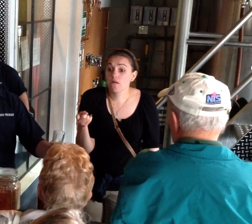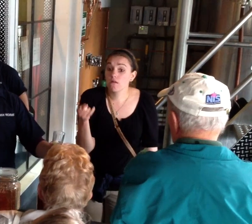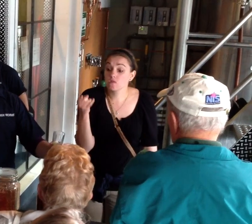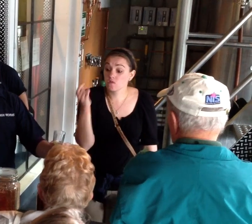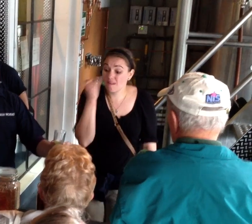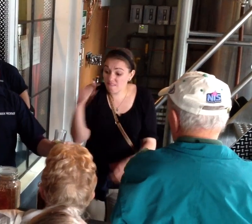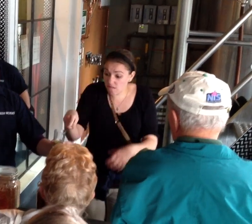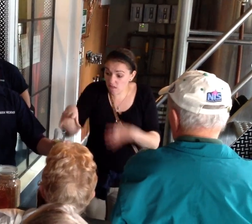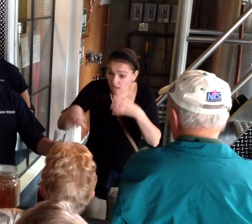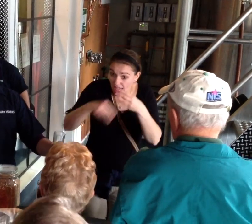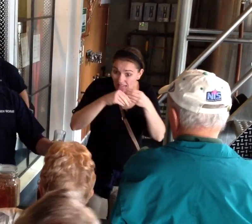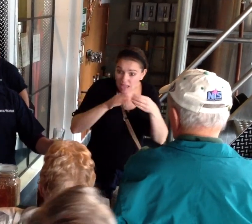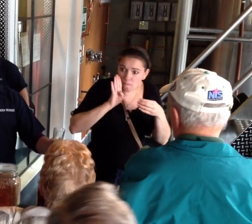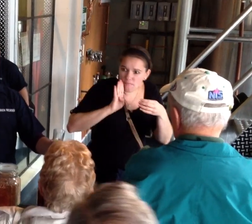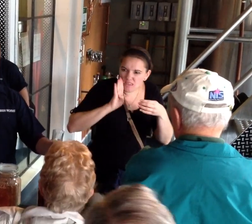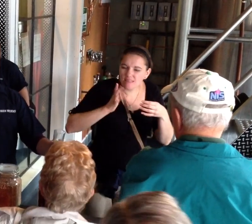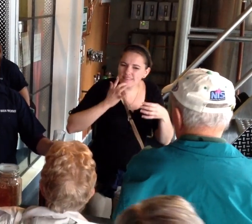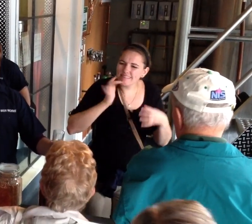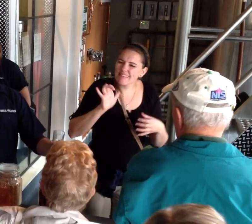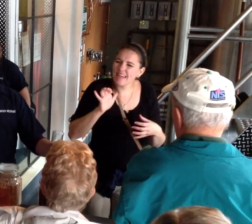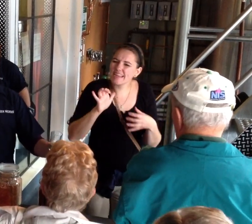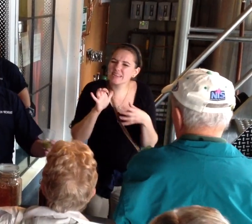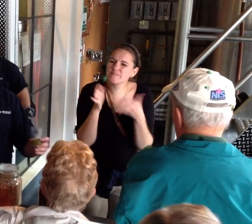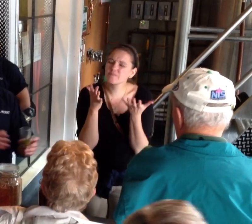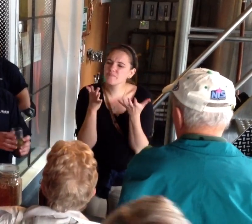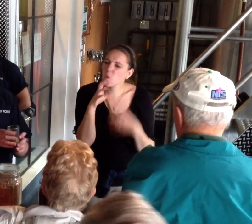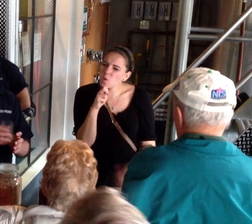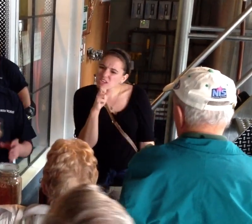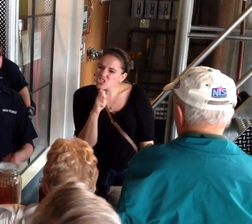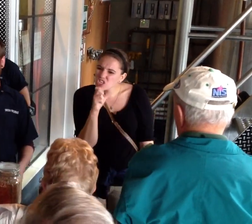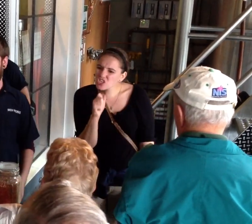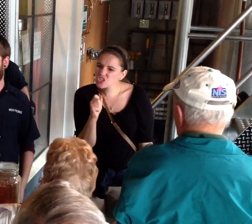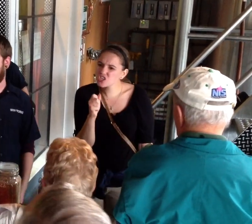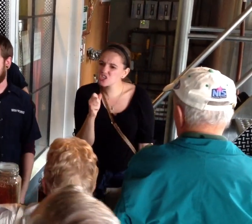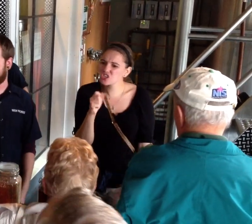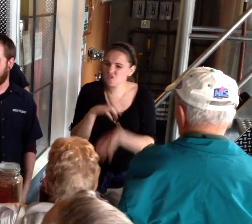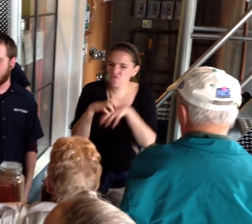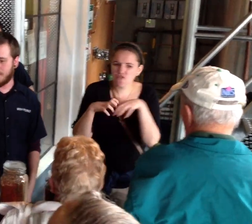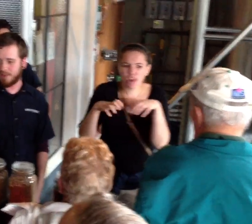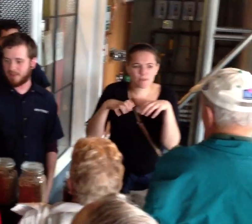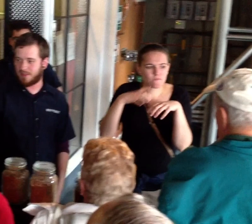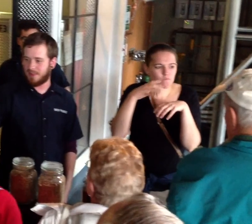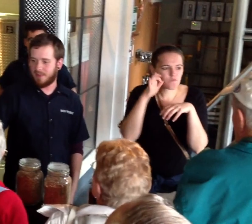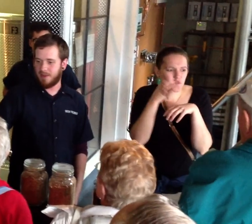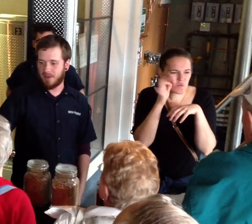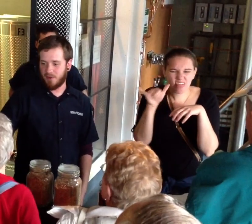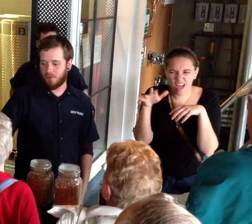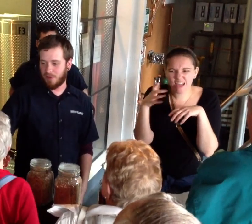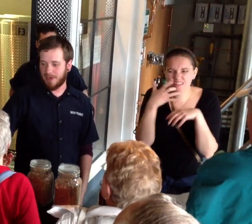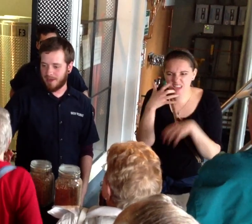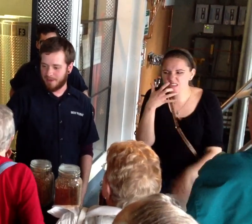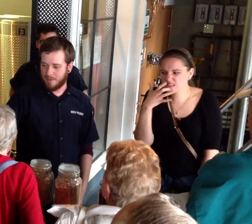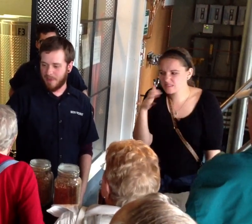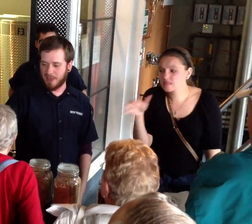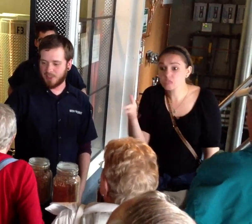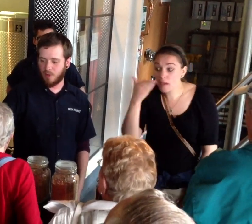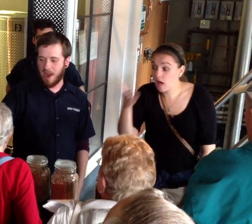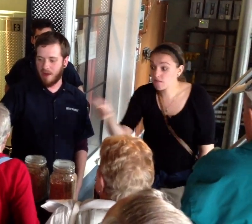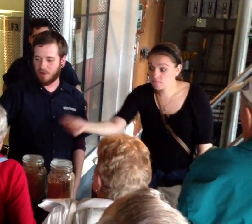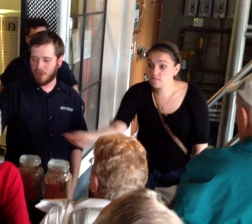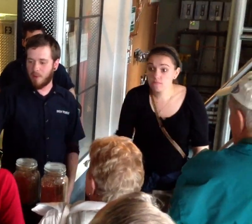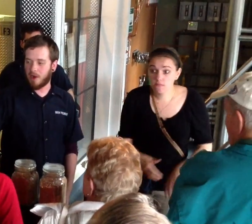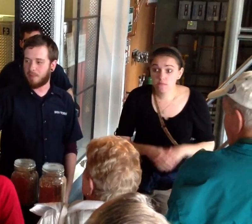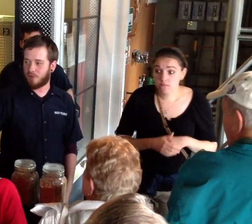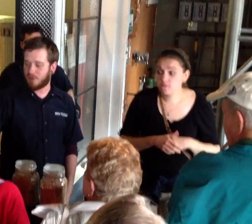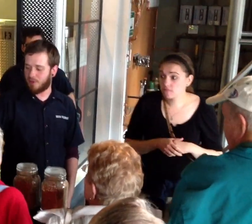beer kind of have a grapefruit kind of smell and aroma to it. If anyone wants to smell these, feel free to pass them